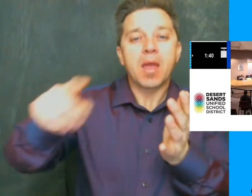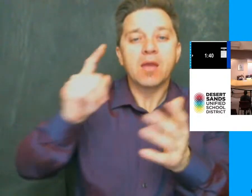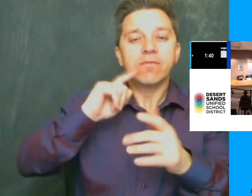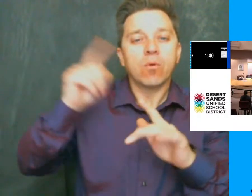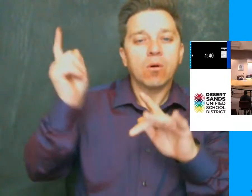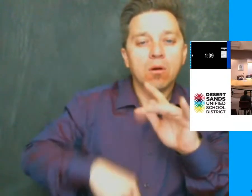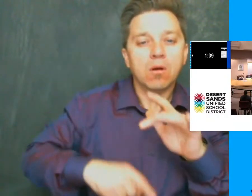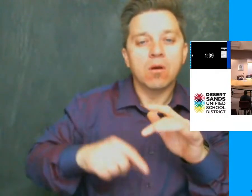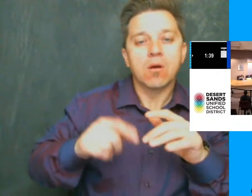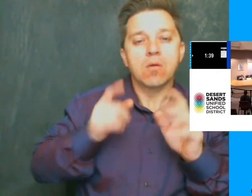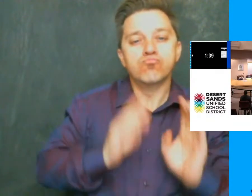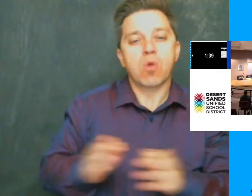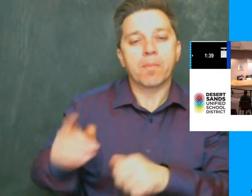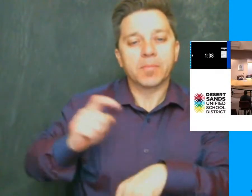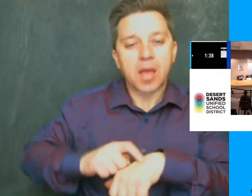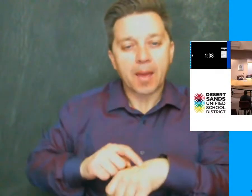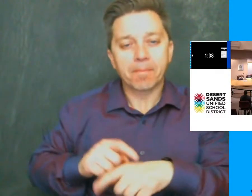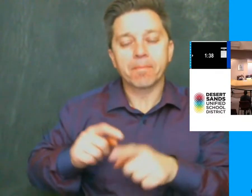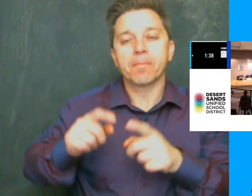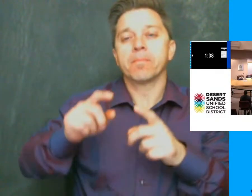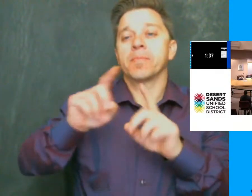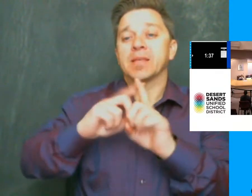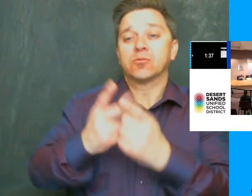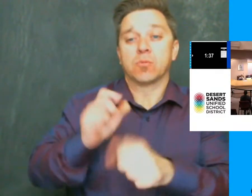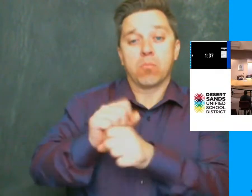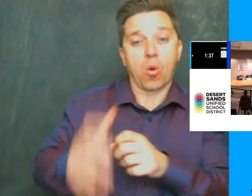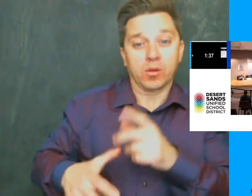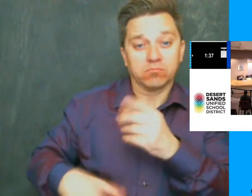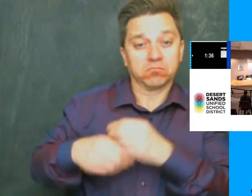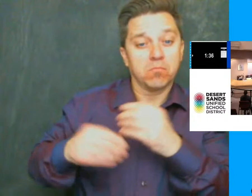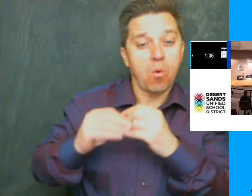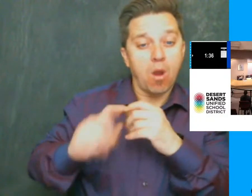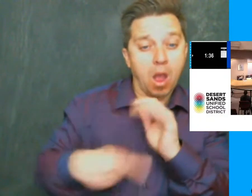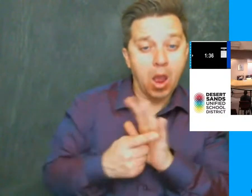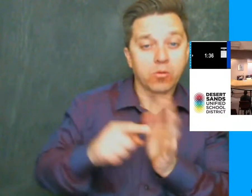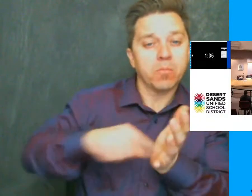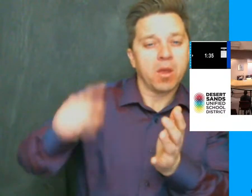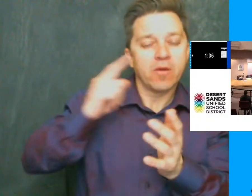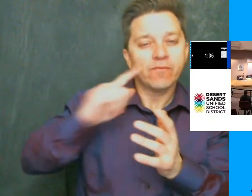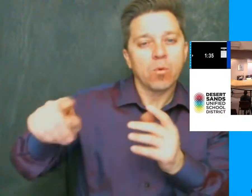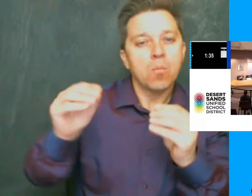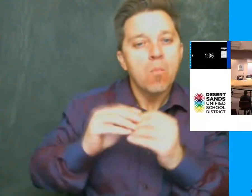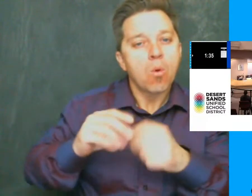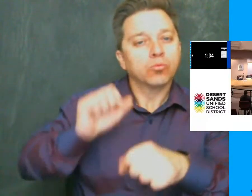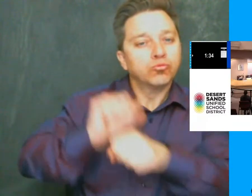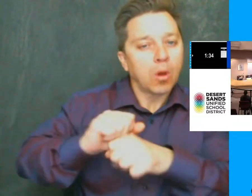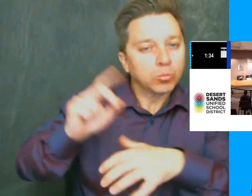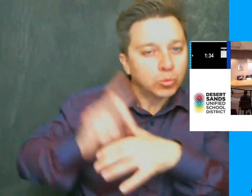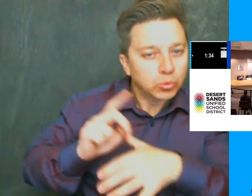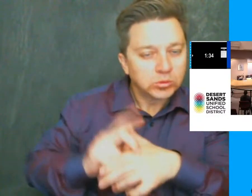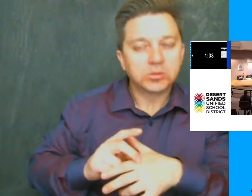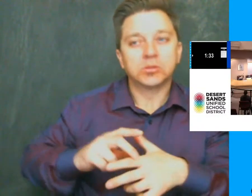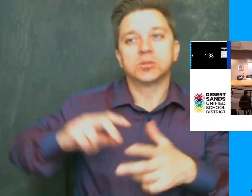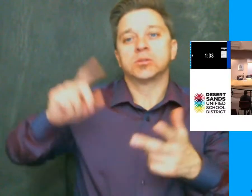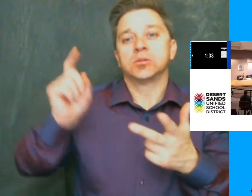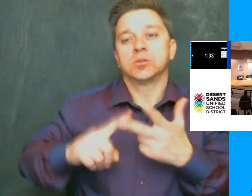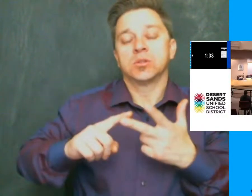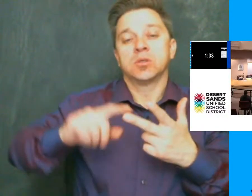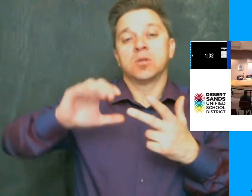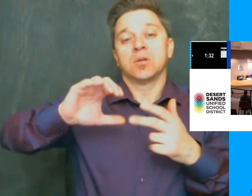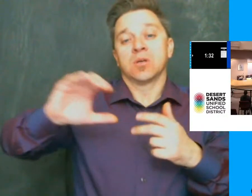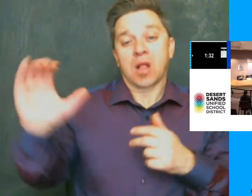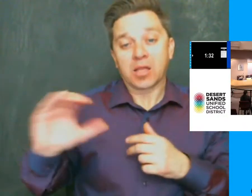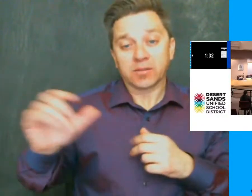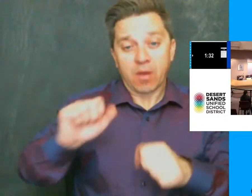time. District employees get extra hours and are paid for additional job duties. Classified employees